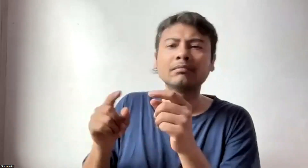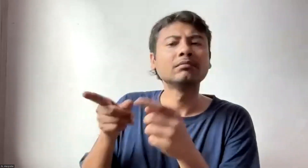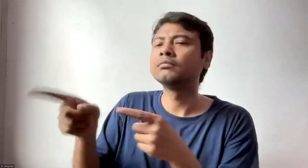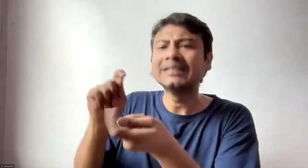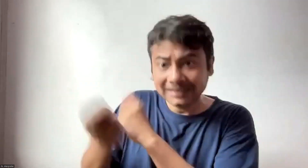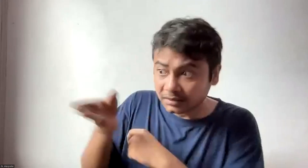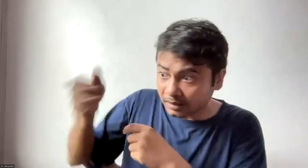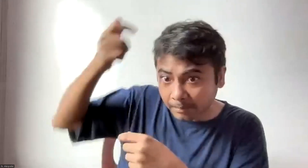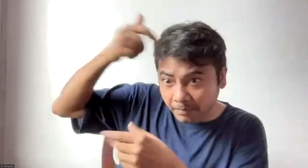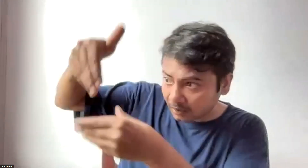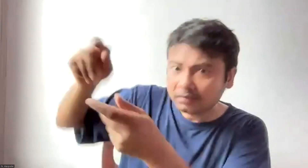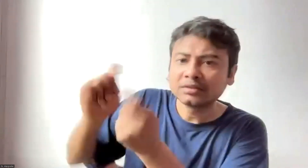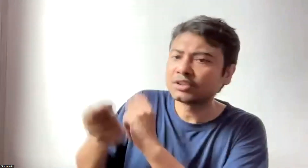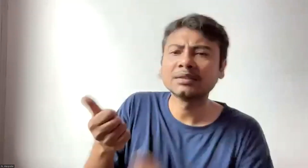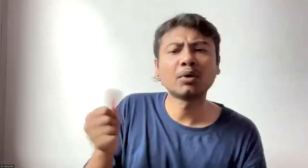is yourself.